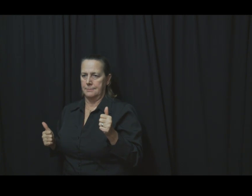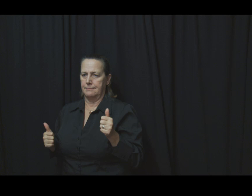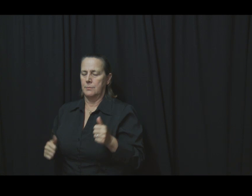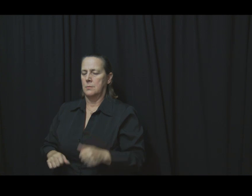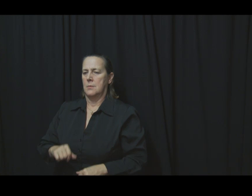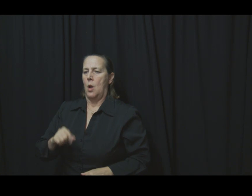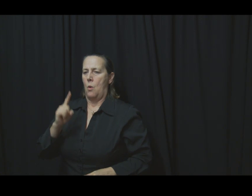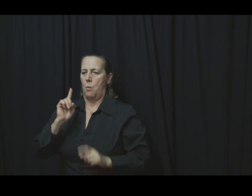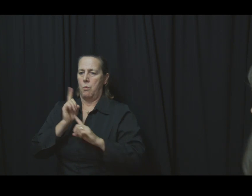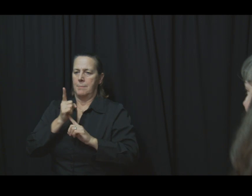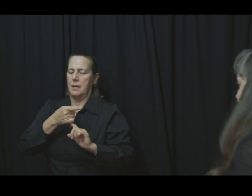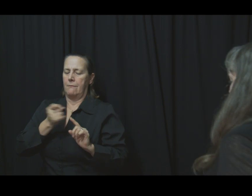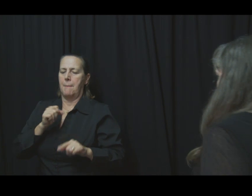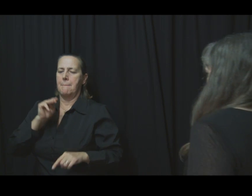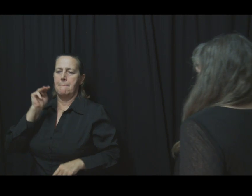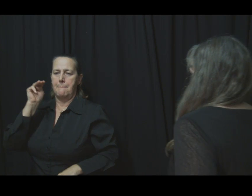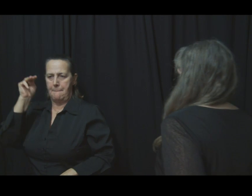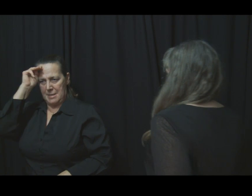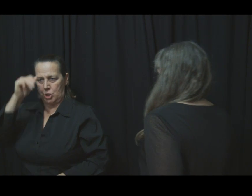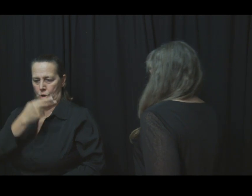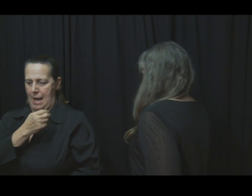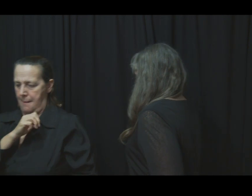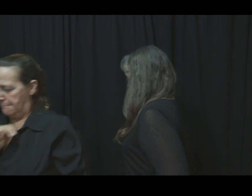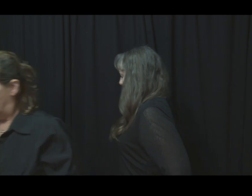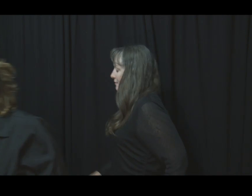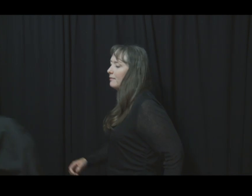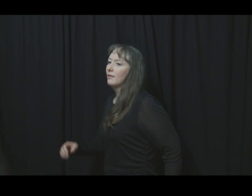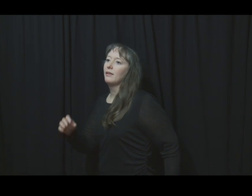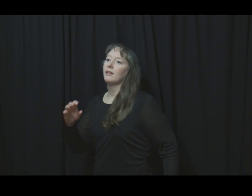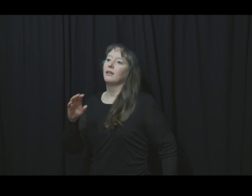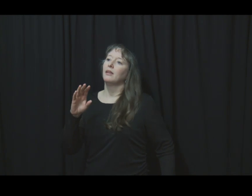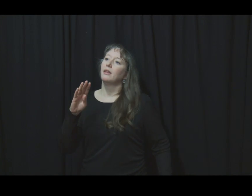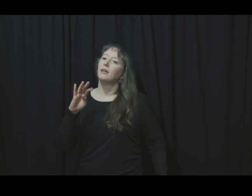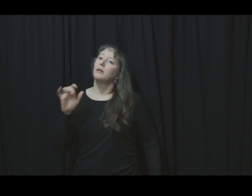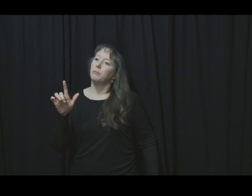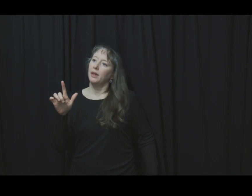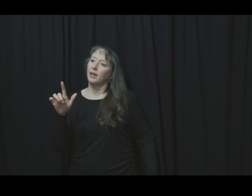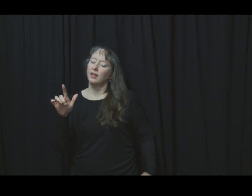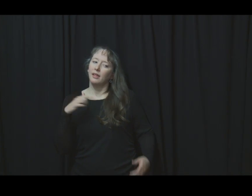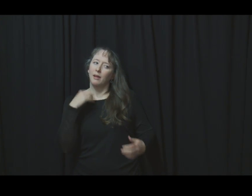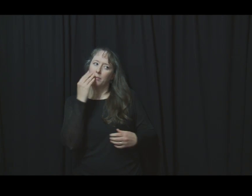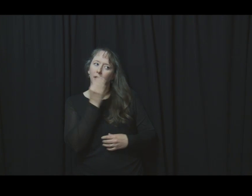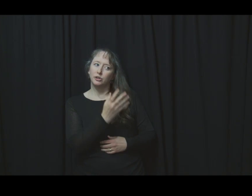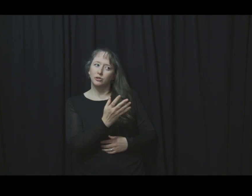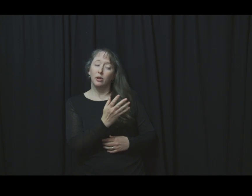response. Bill, I do want to say that there is a book out there